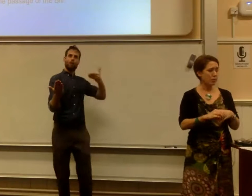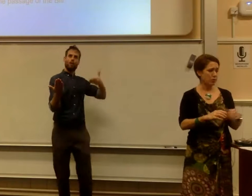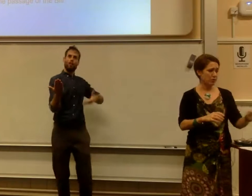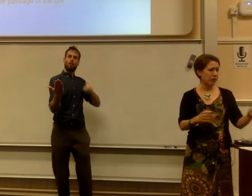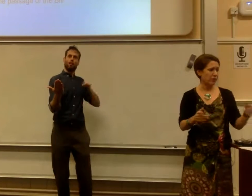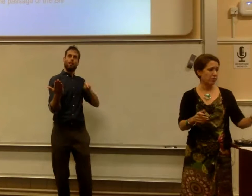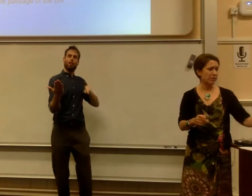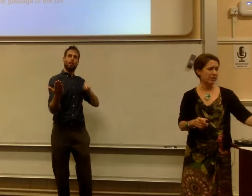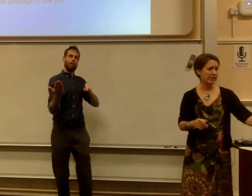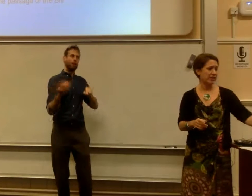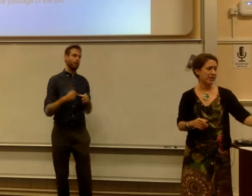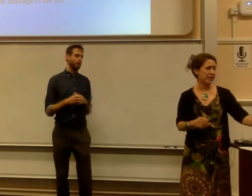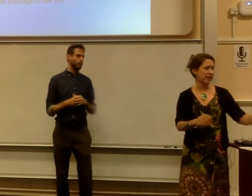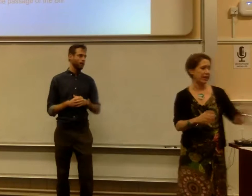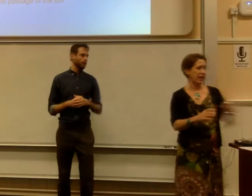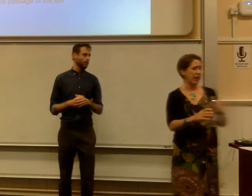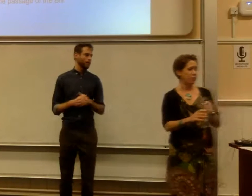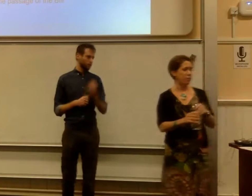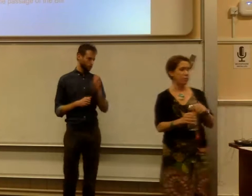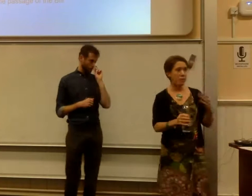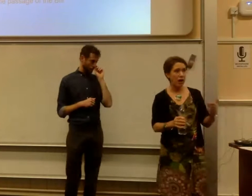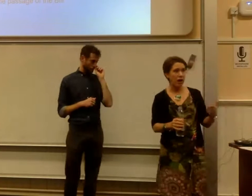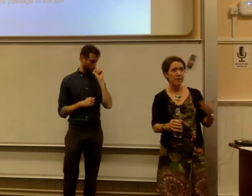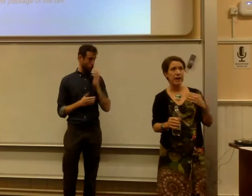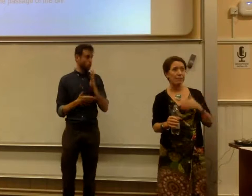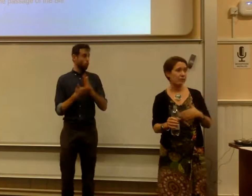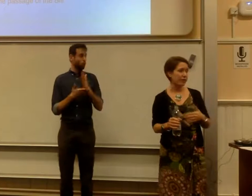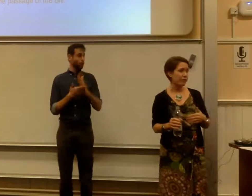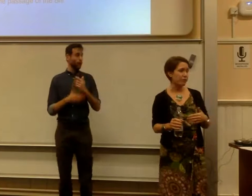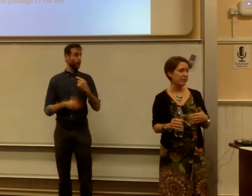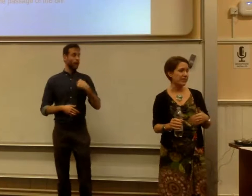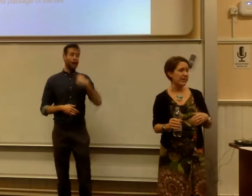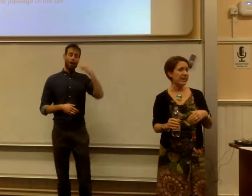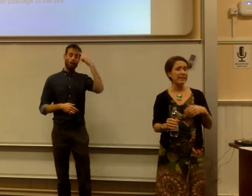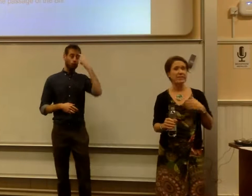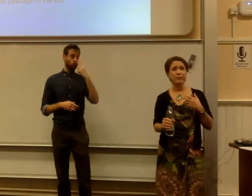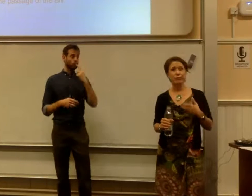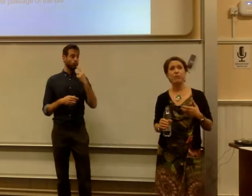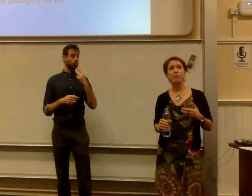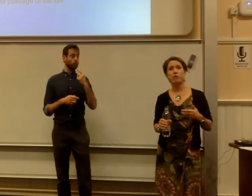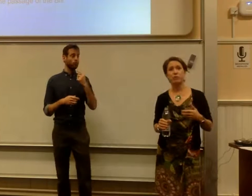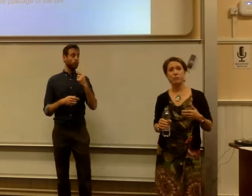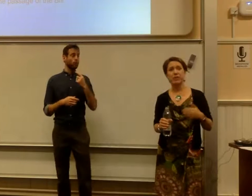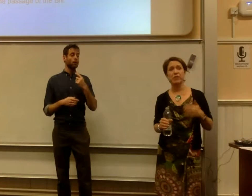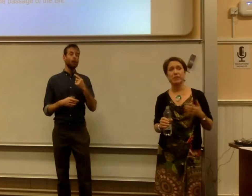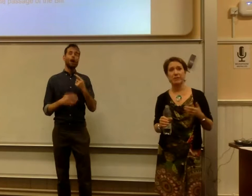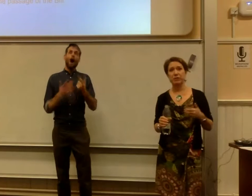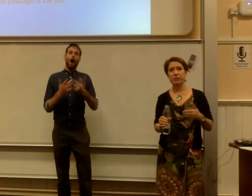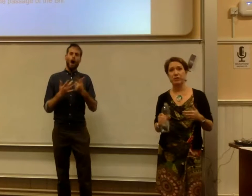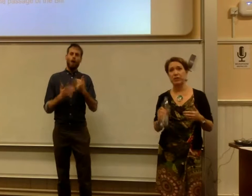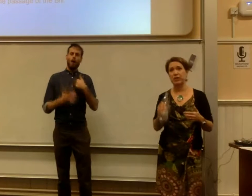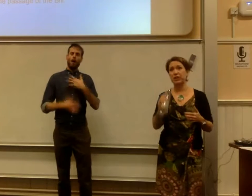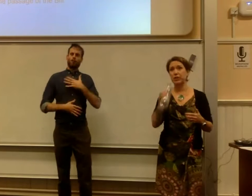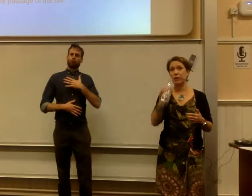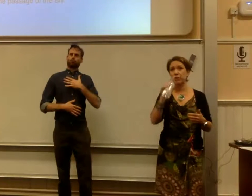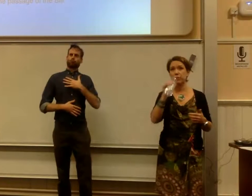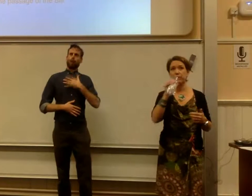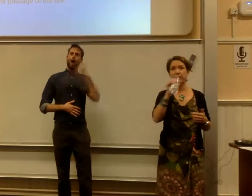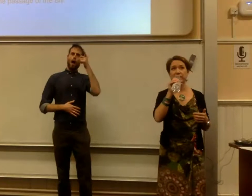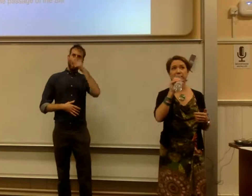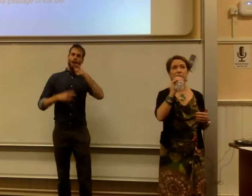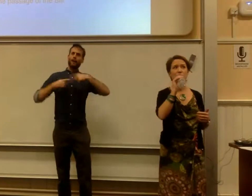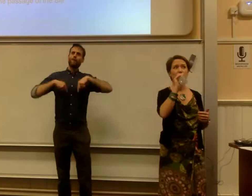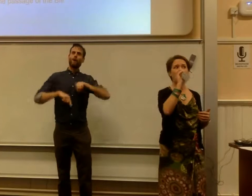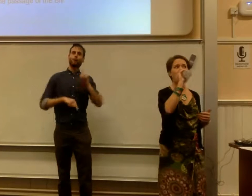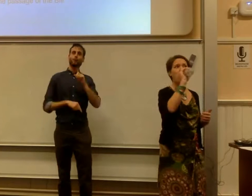published. And what was really important, I think, for the Parliament and for the government is the full involvement of the deaf community throughout